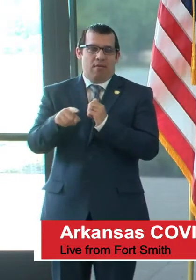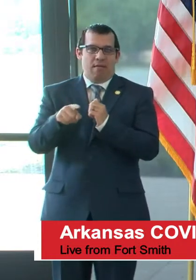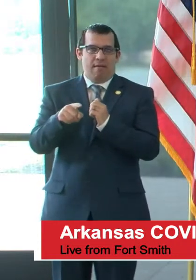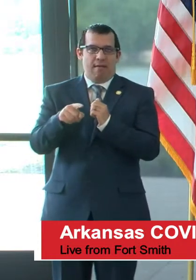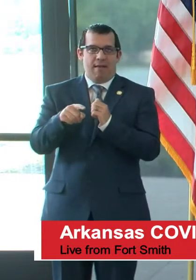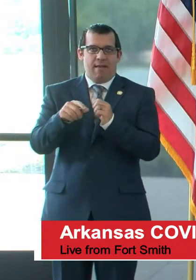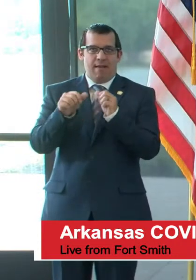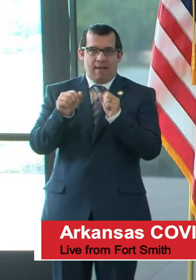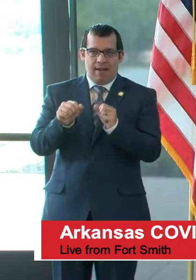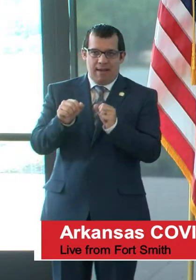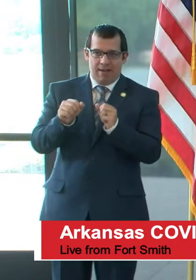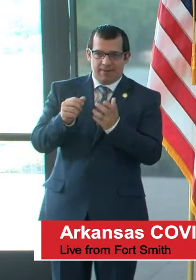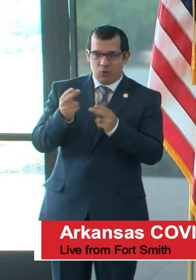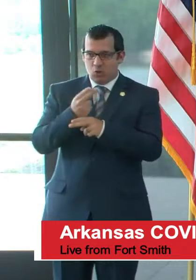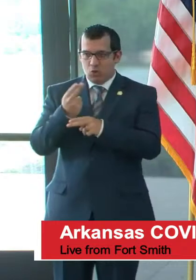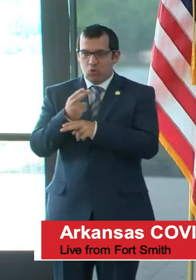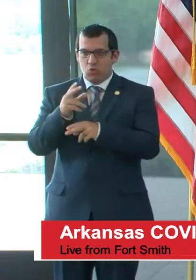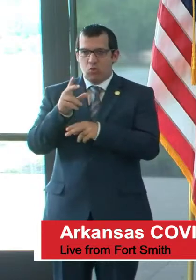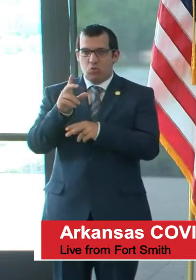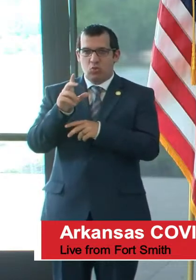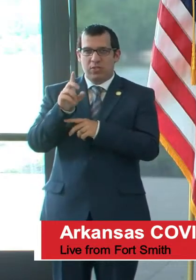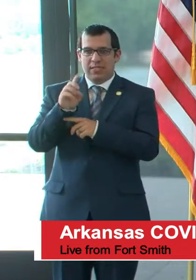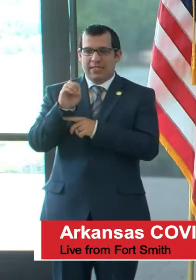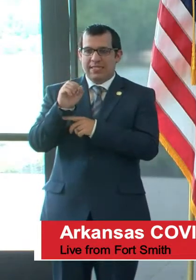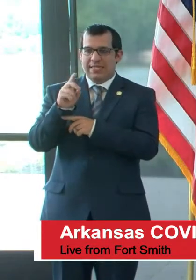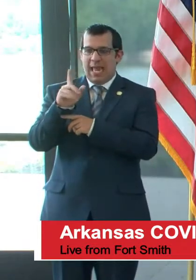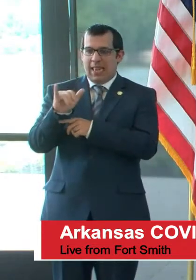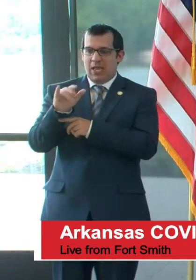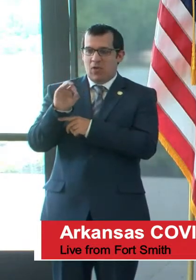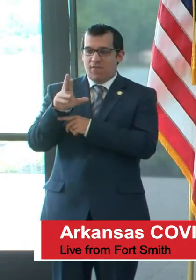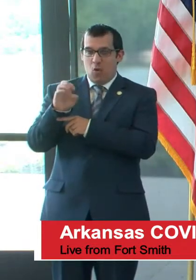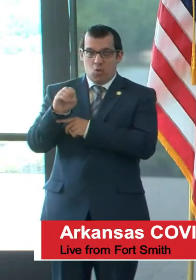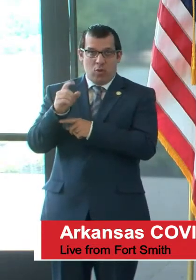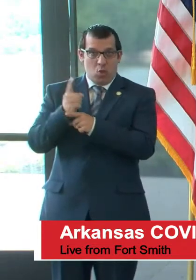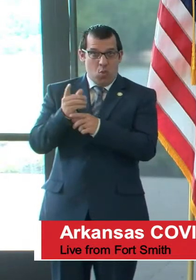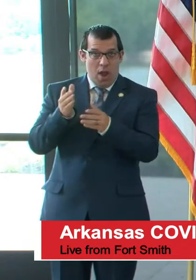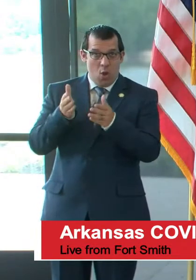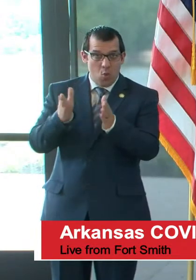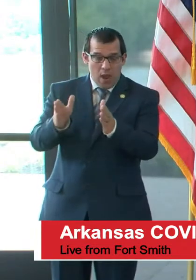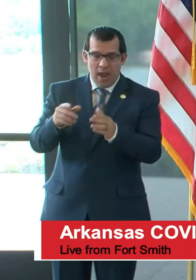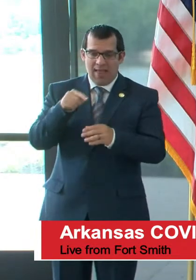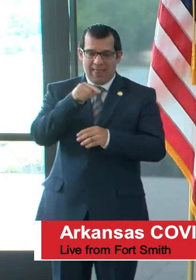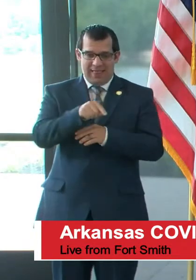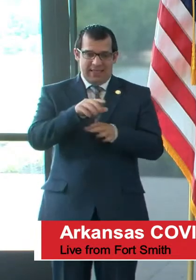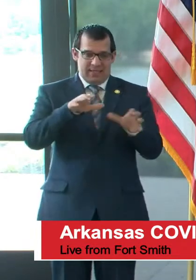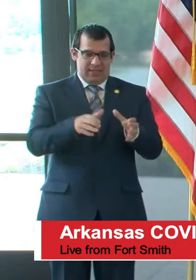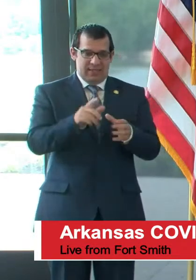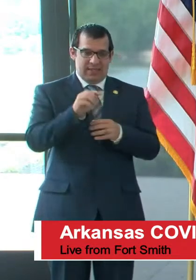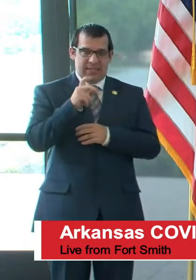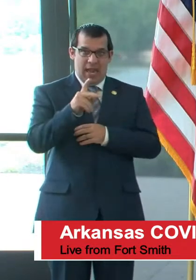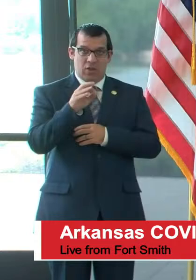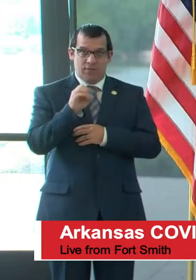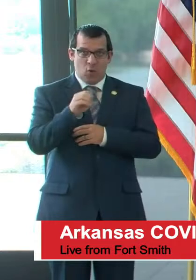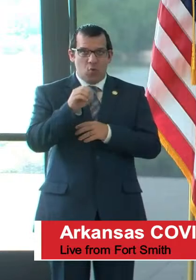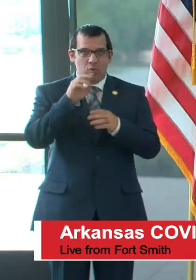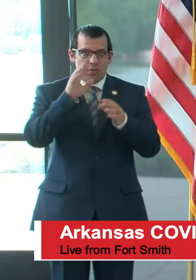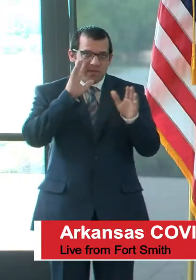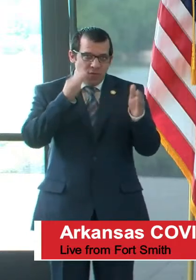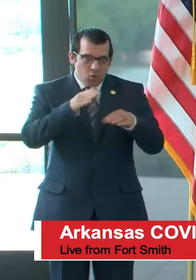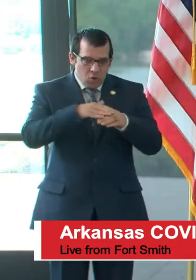use deadly force in the right way. This task force is looking at a whole host of issues, but it